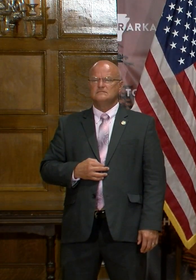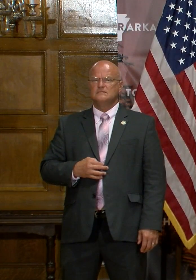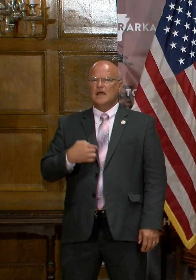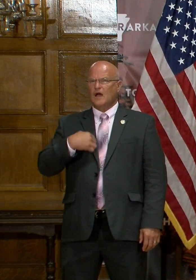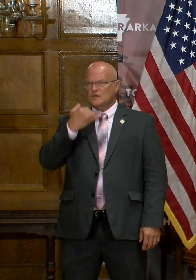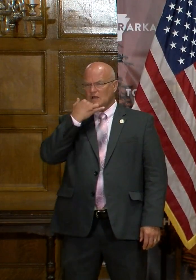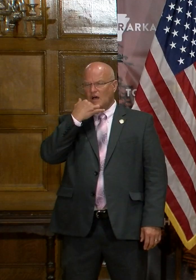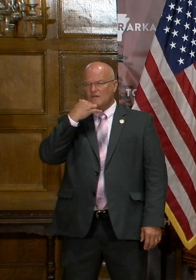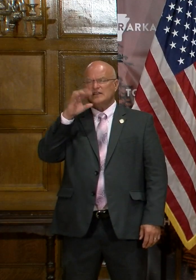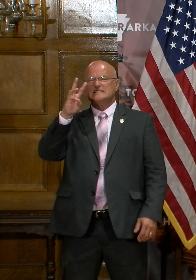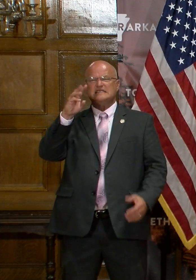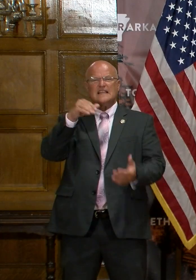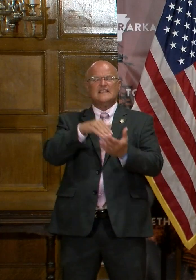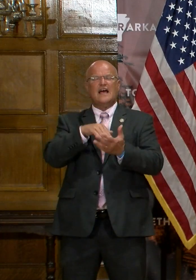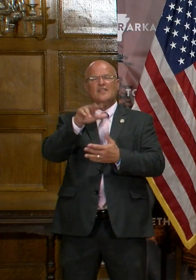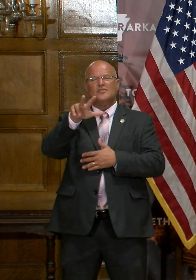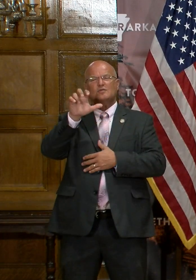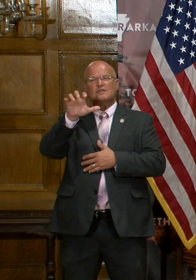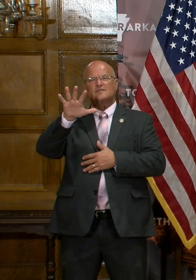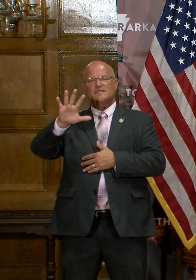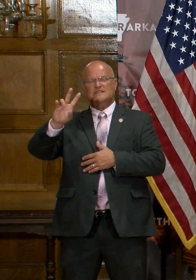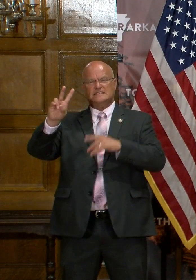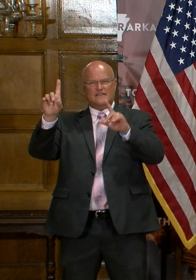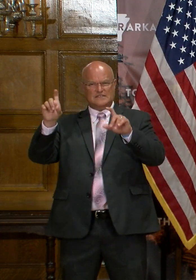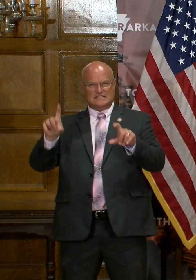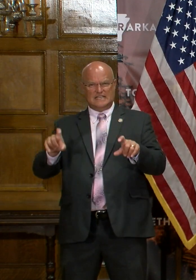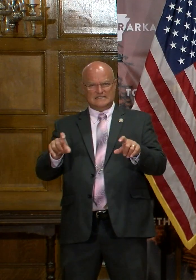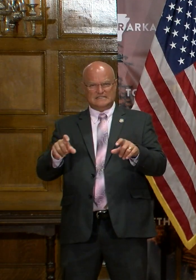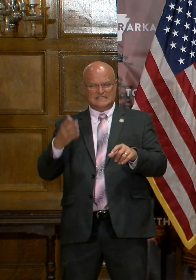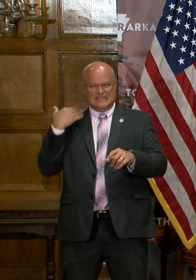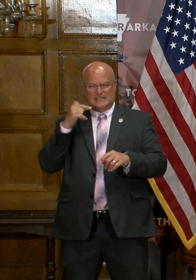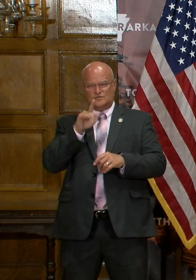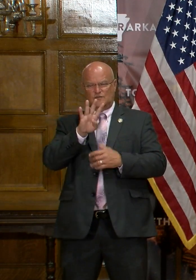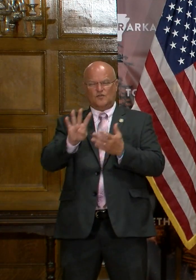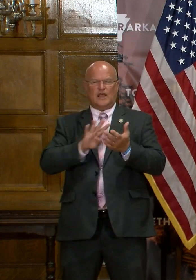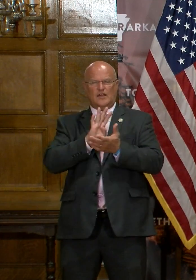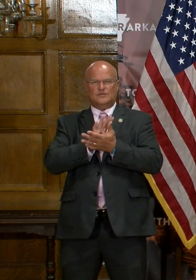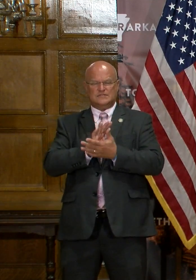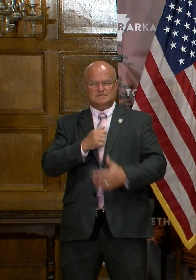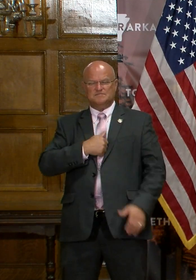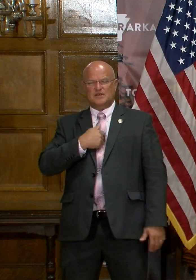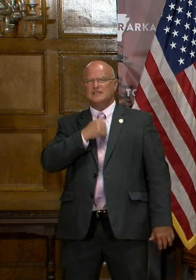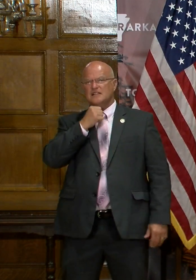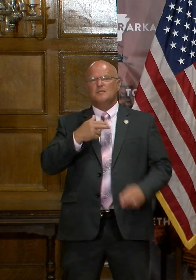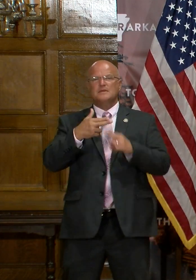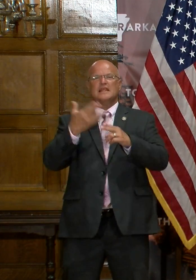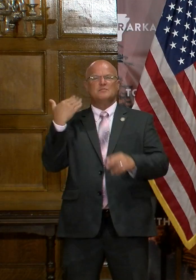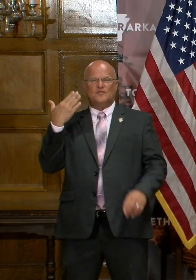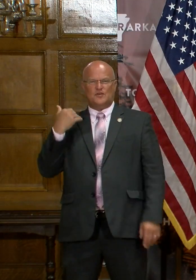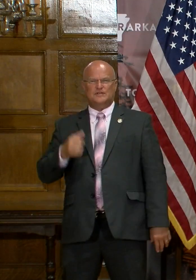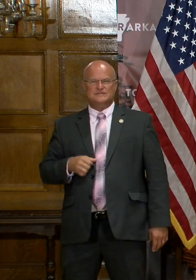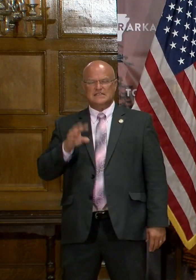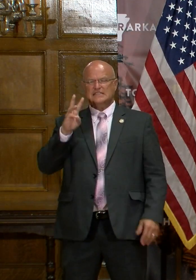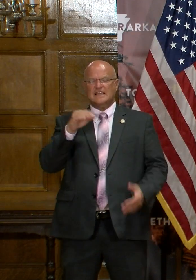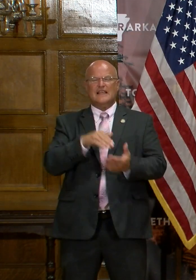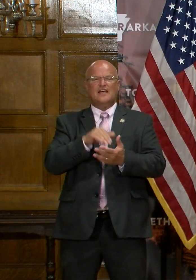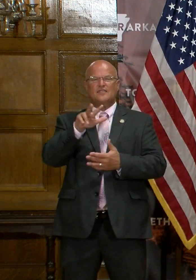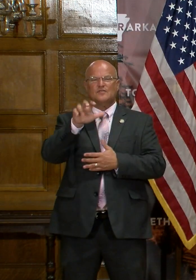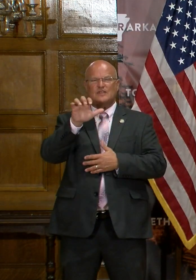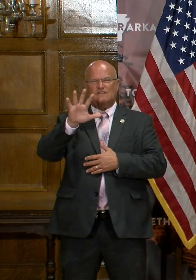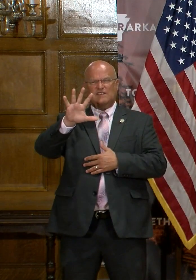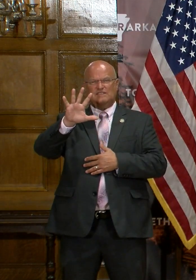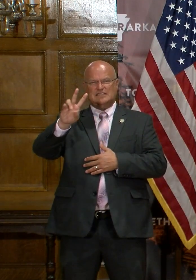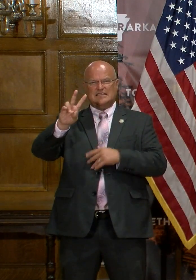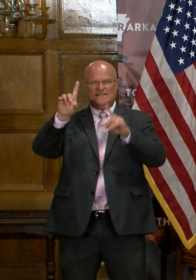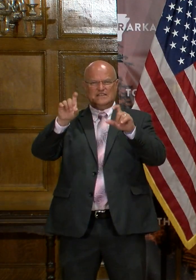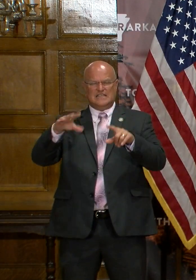I was off. It was 6,357 tests were done. I apologize for not mentioning that earlier.